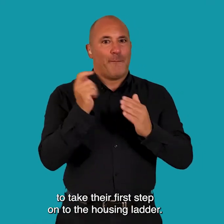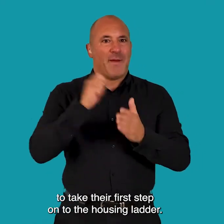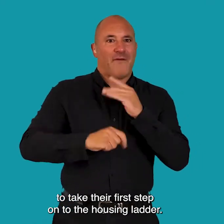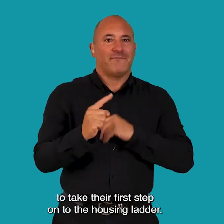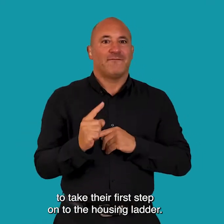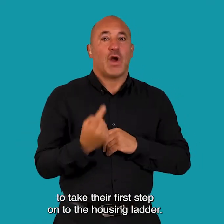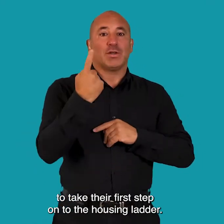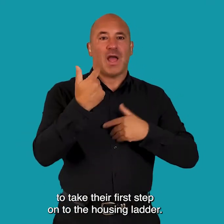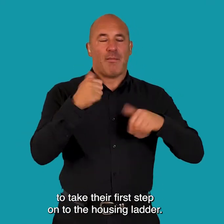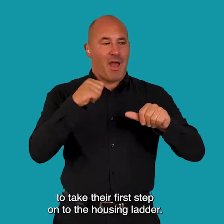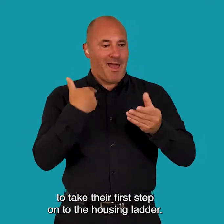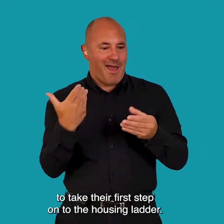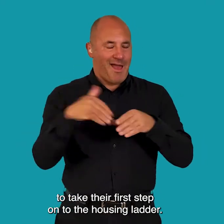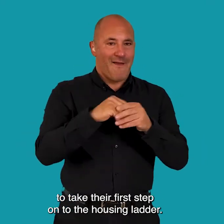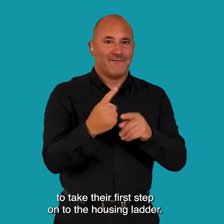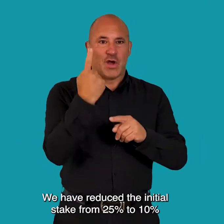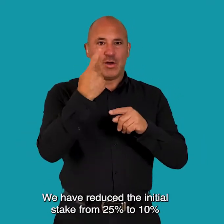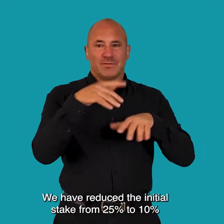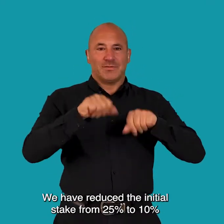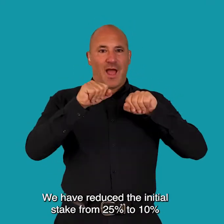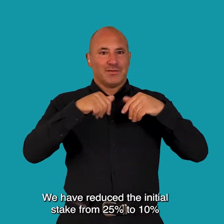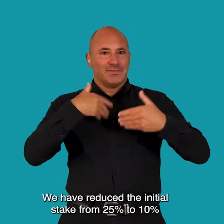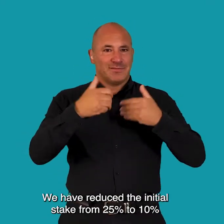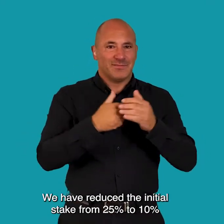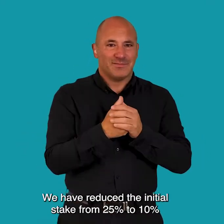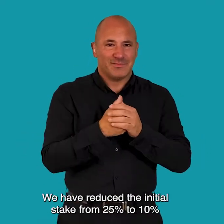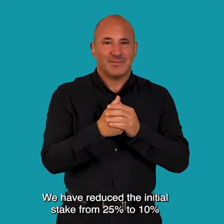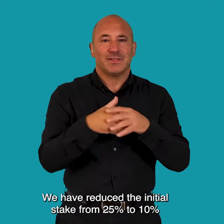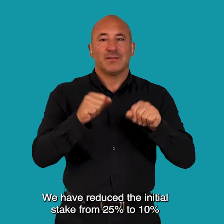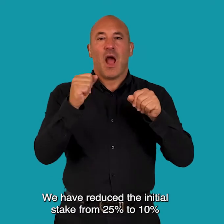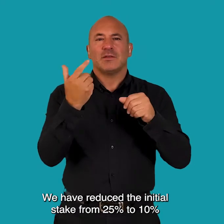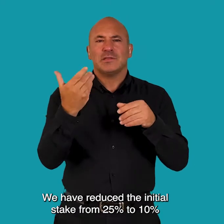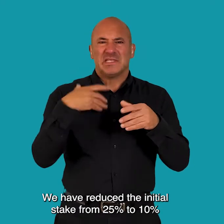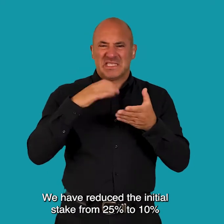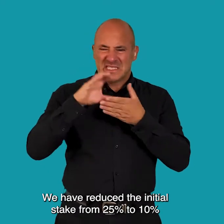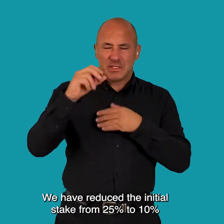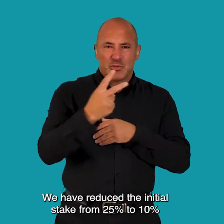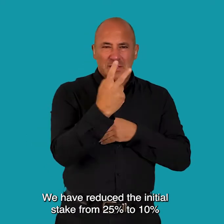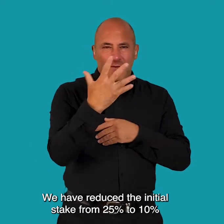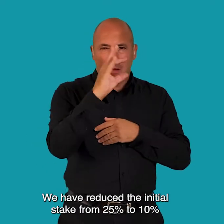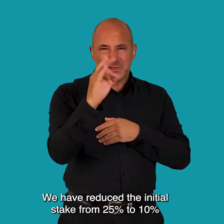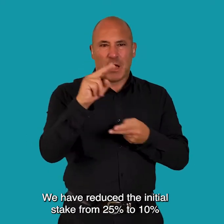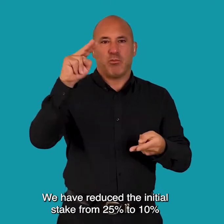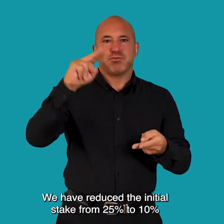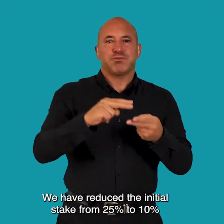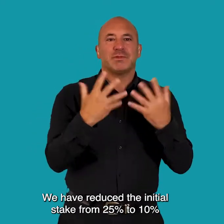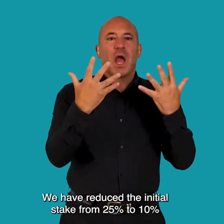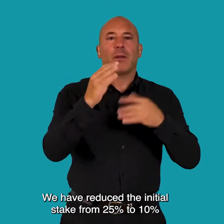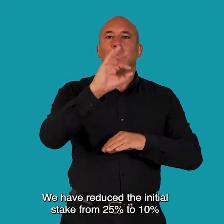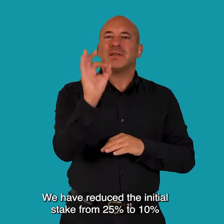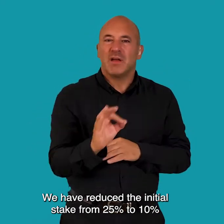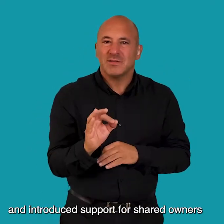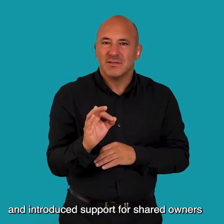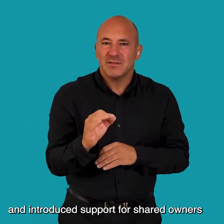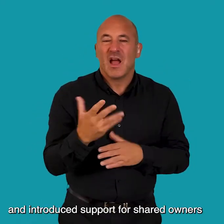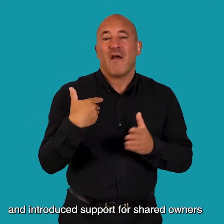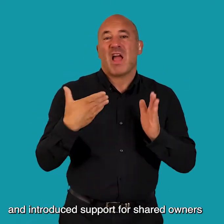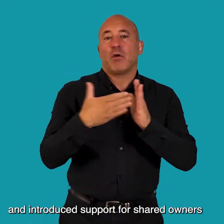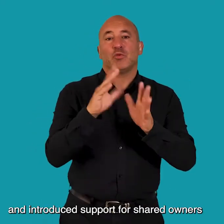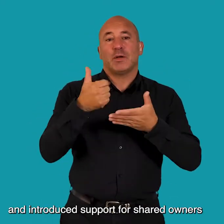the housing ladder. We have reduced the initial stake from 25% to 10% and introduced support